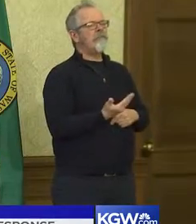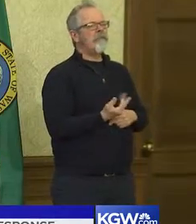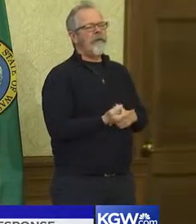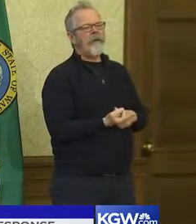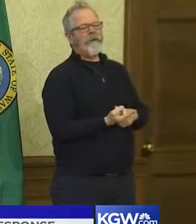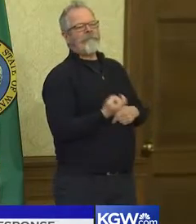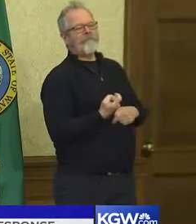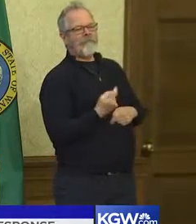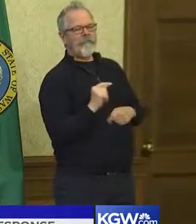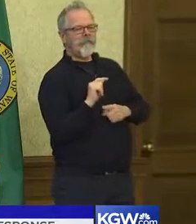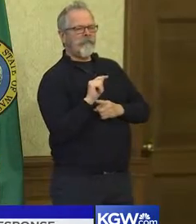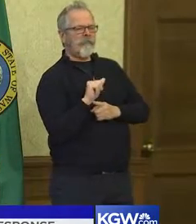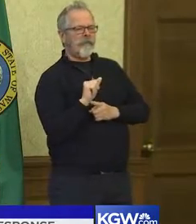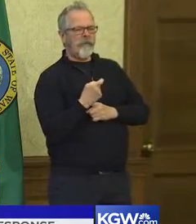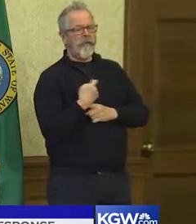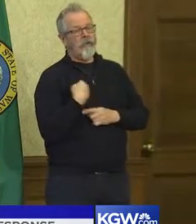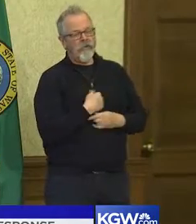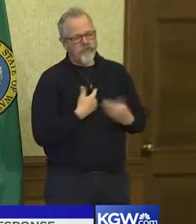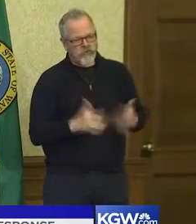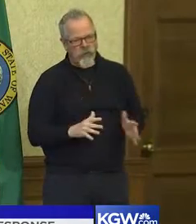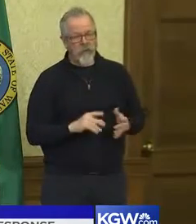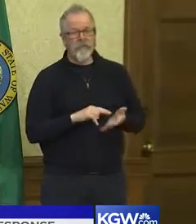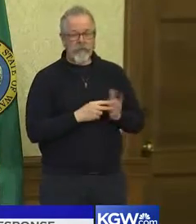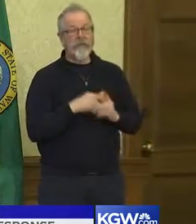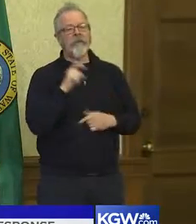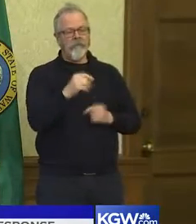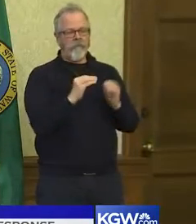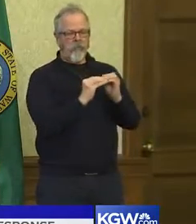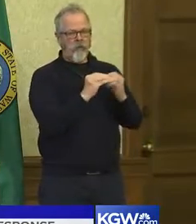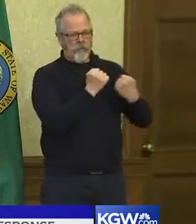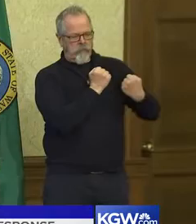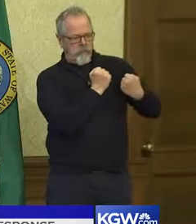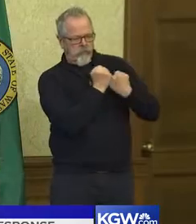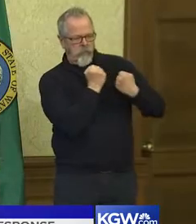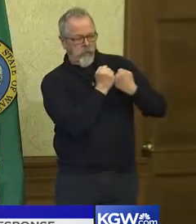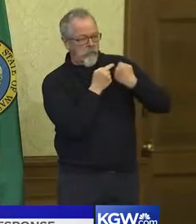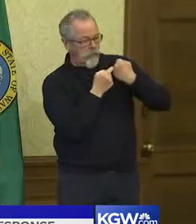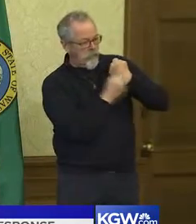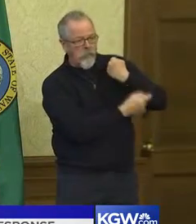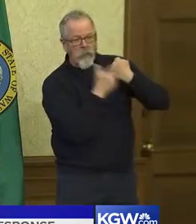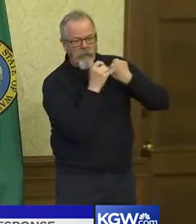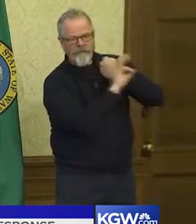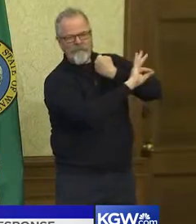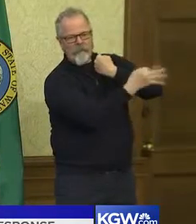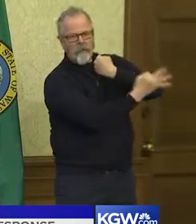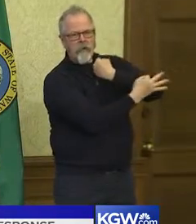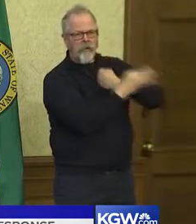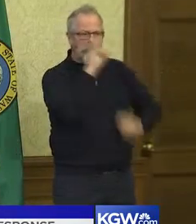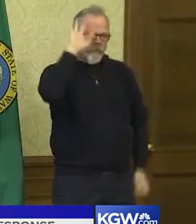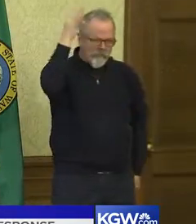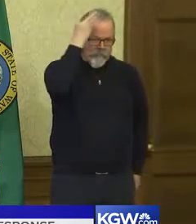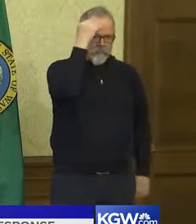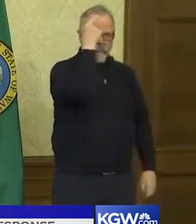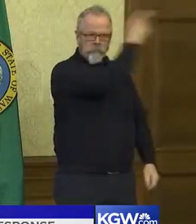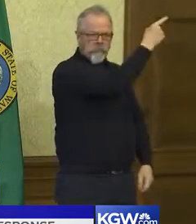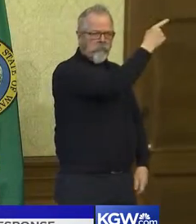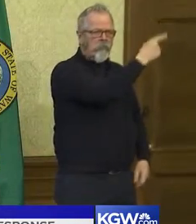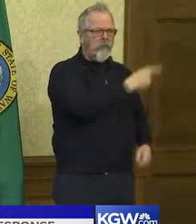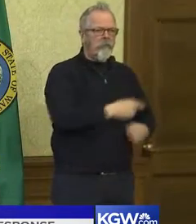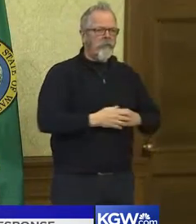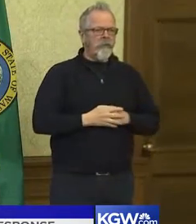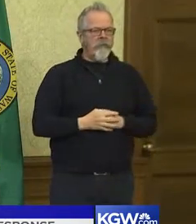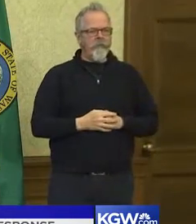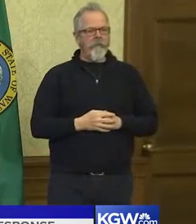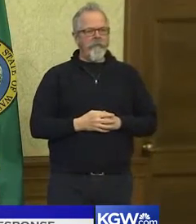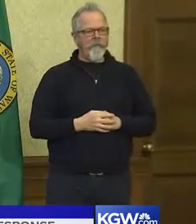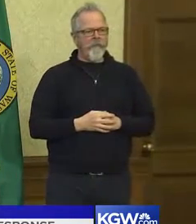of people being able to continue to draw funds, our trust fund, even if we do draw it down, we will be able to obtain funds